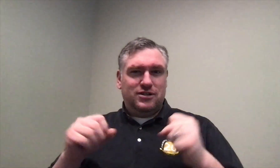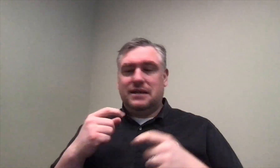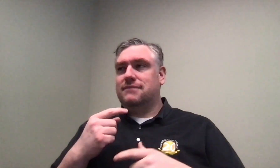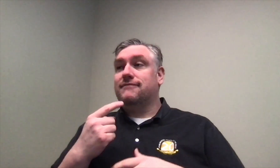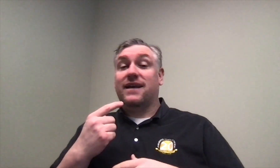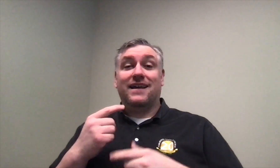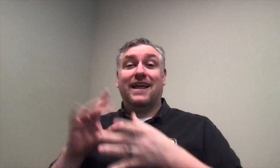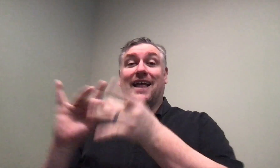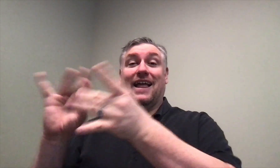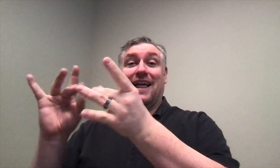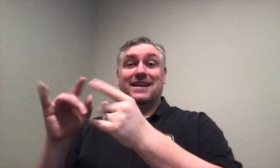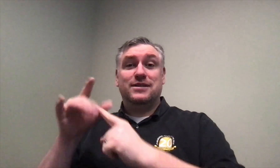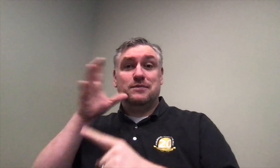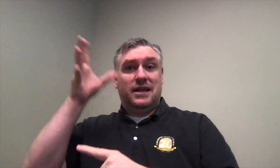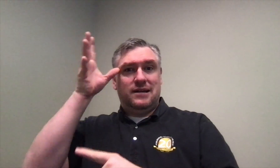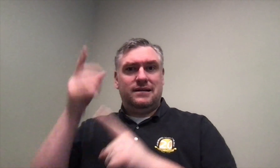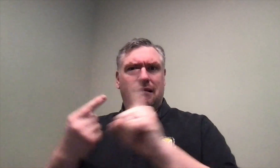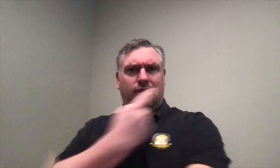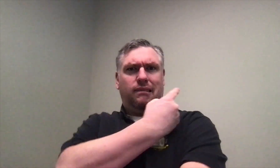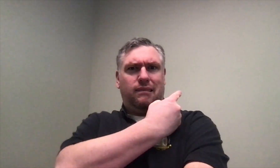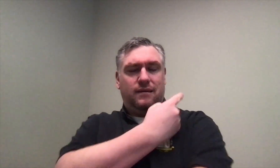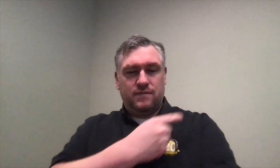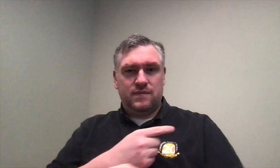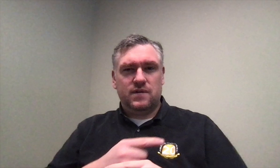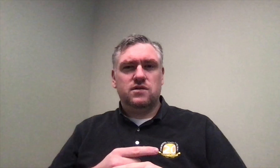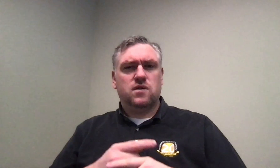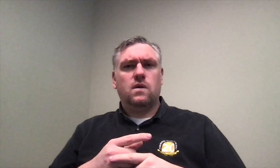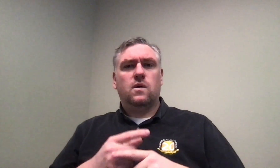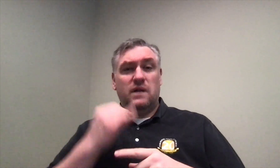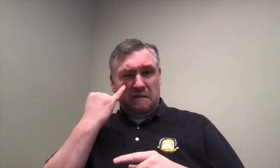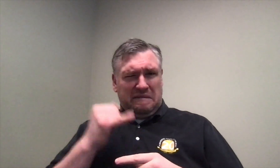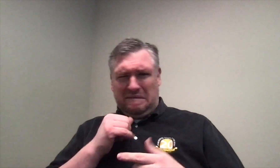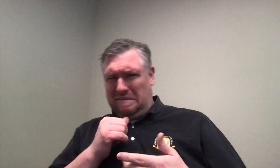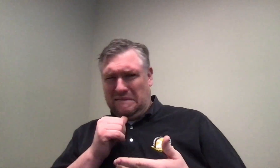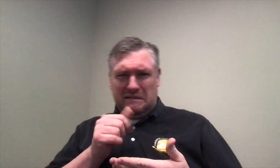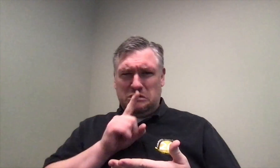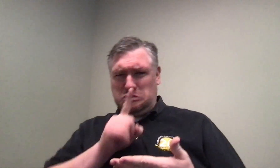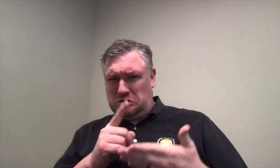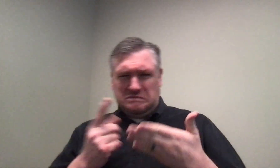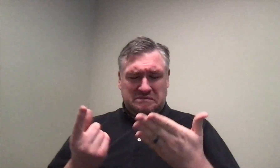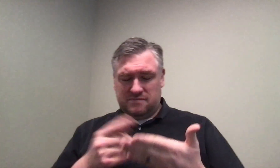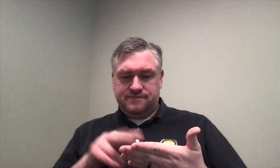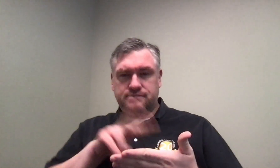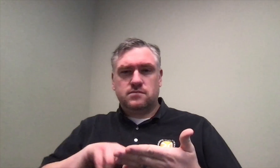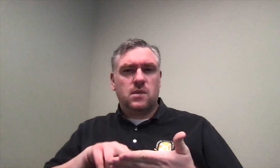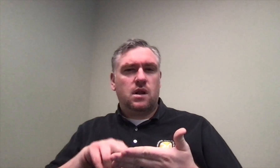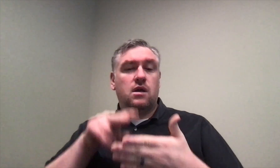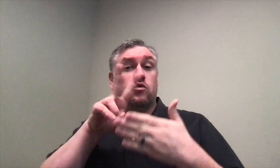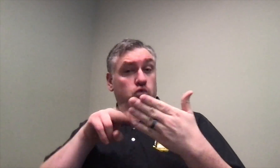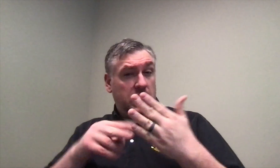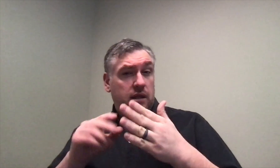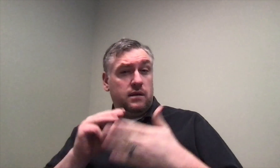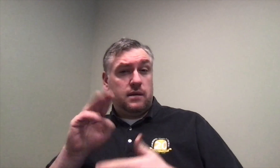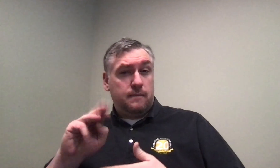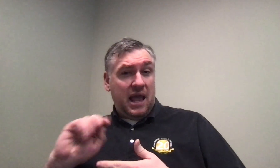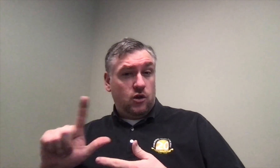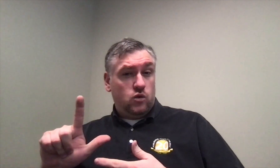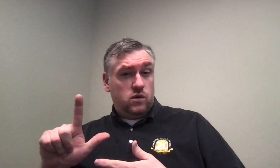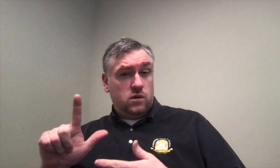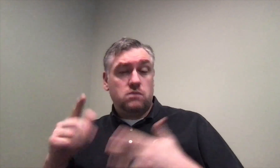to parents, and it's a little bit off. So if you're not sure, read the manual. Maybe